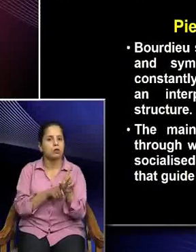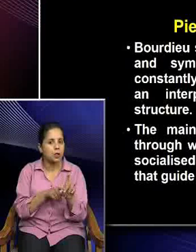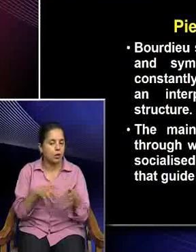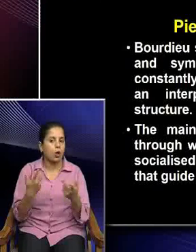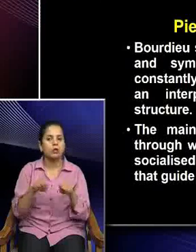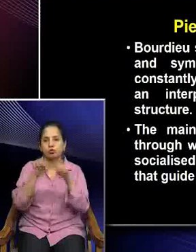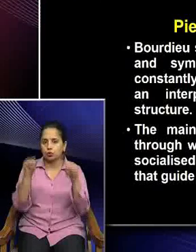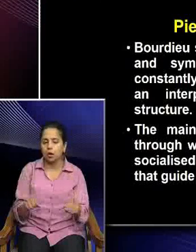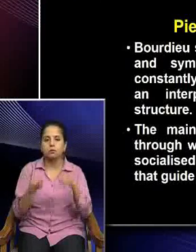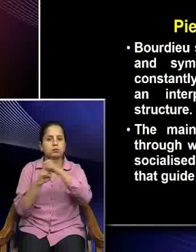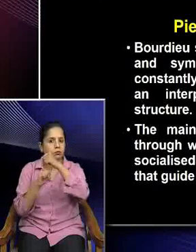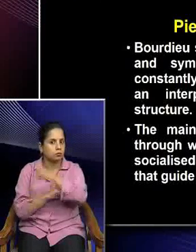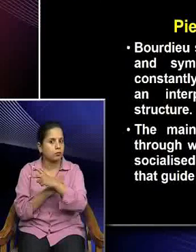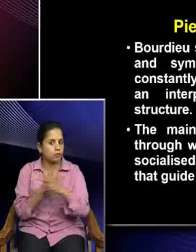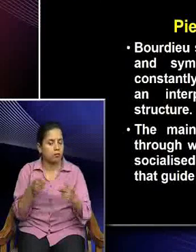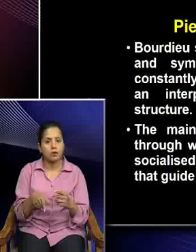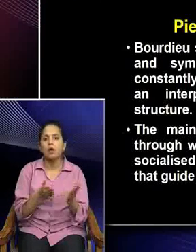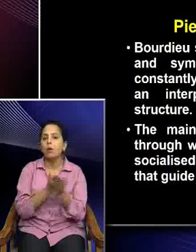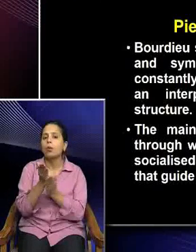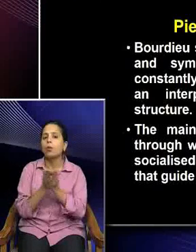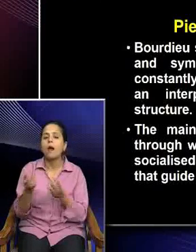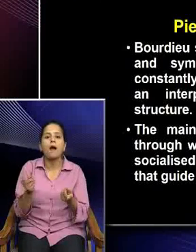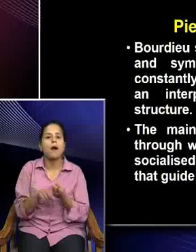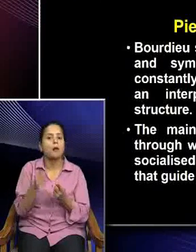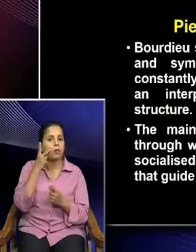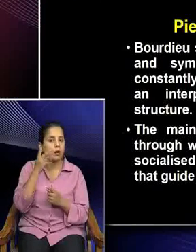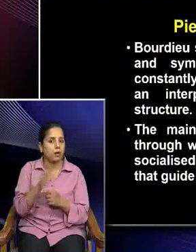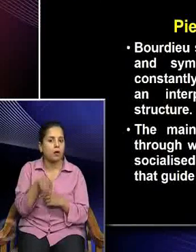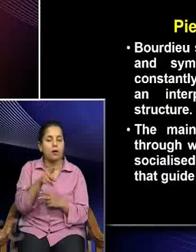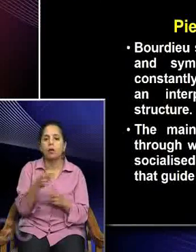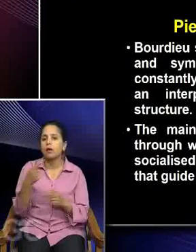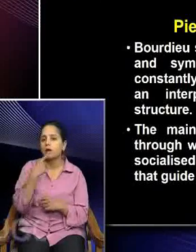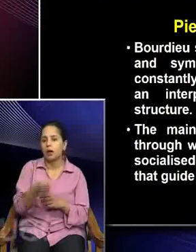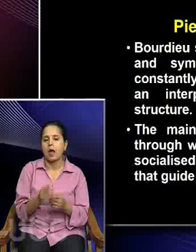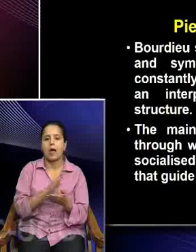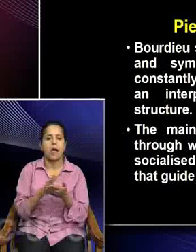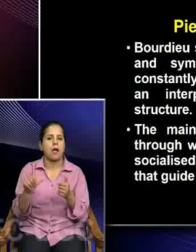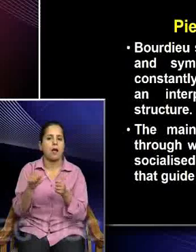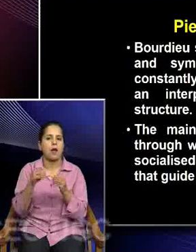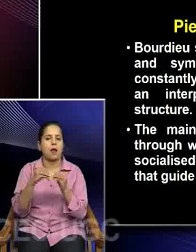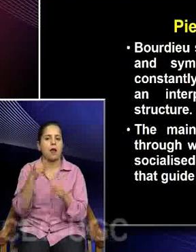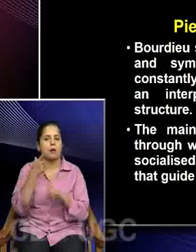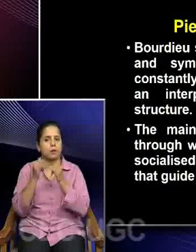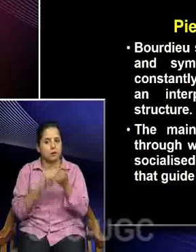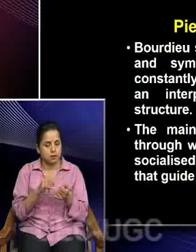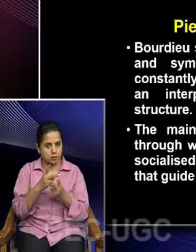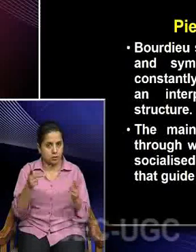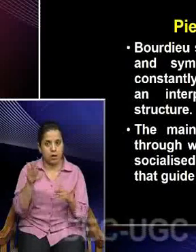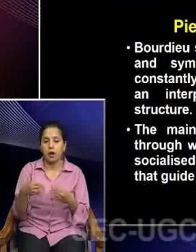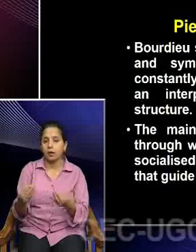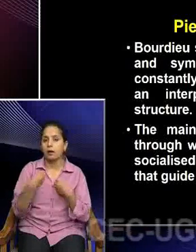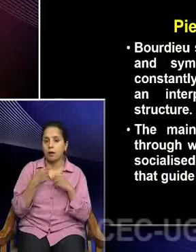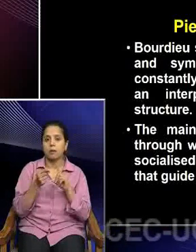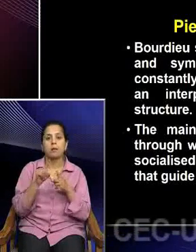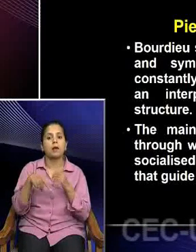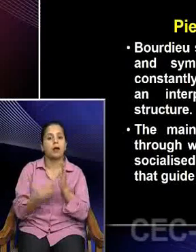structure. The main way this happens is through what he calls habitus. So, Pierre Bourdieu has given us the